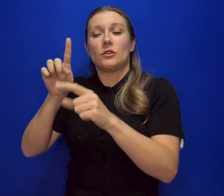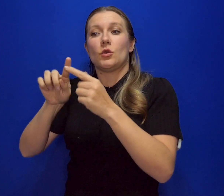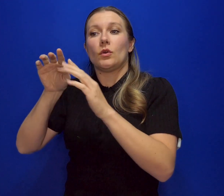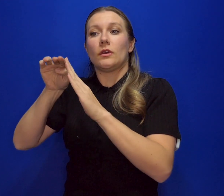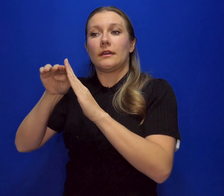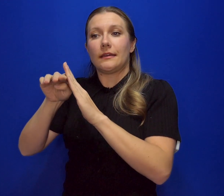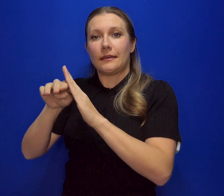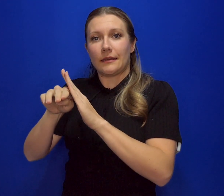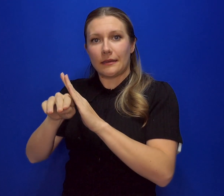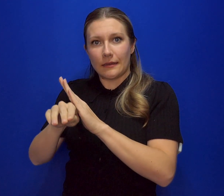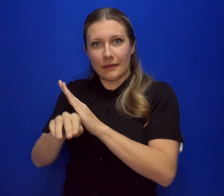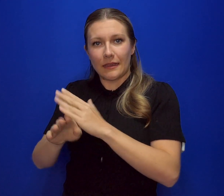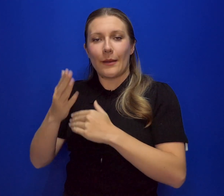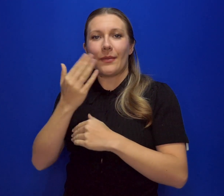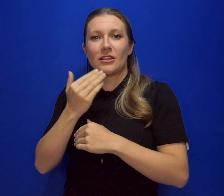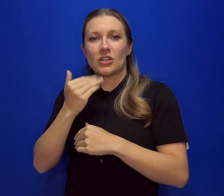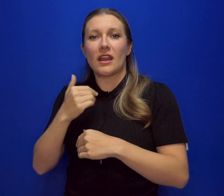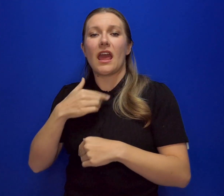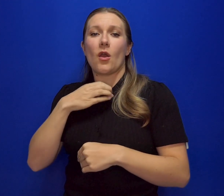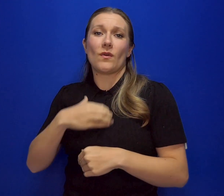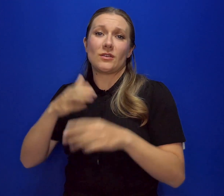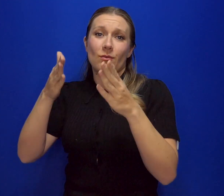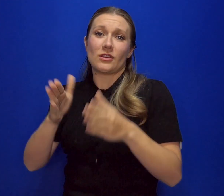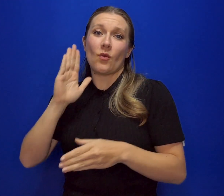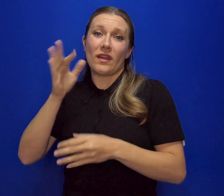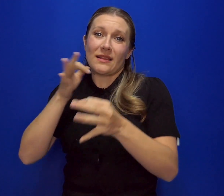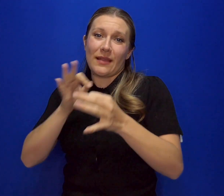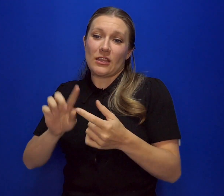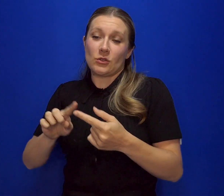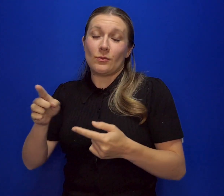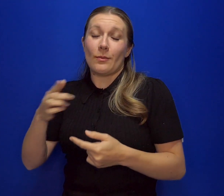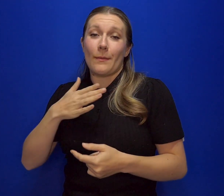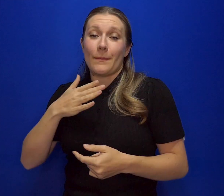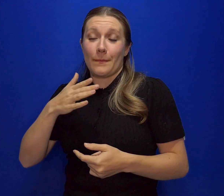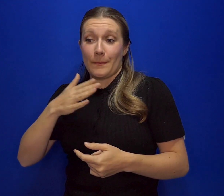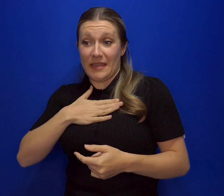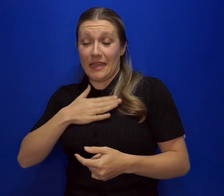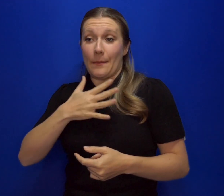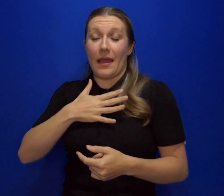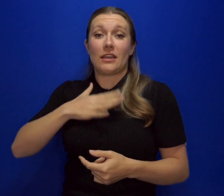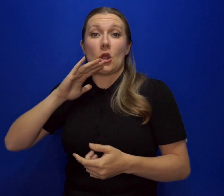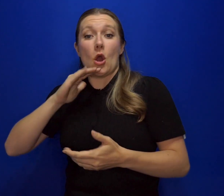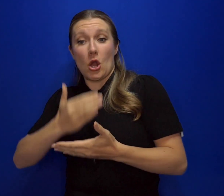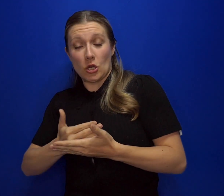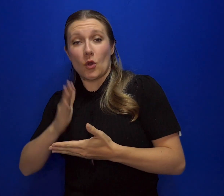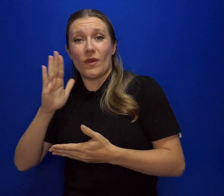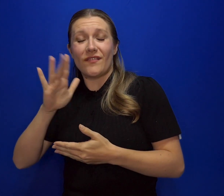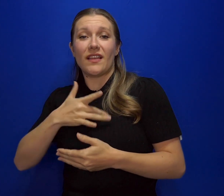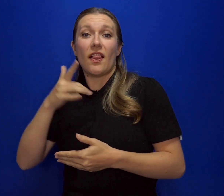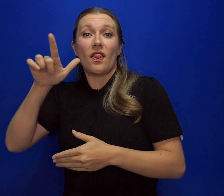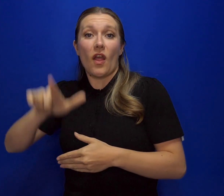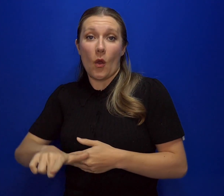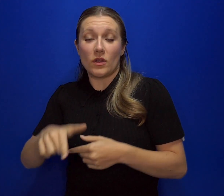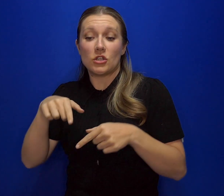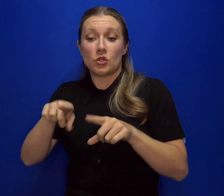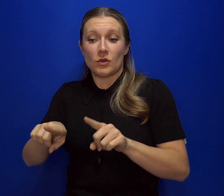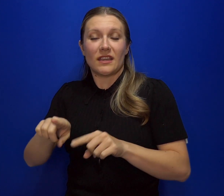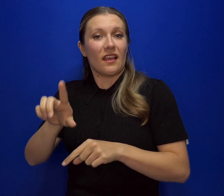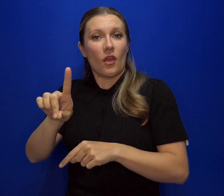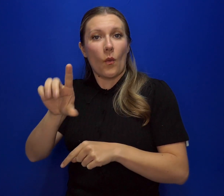I really wish someone would have told me that my daughter might feel low in the hundreds, and that even though the number was normal, she